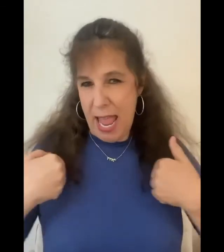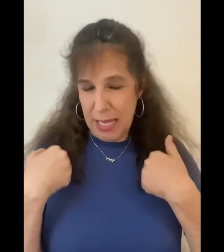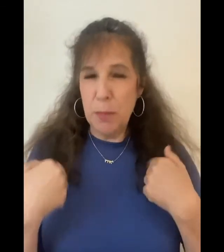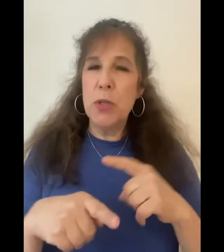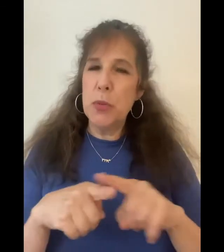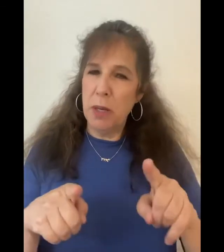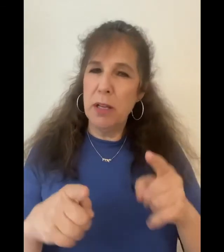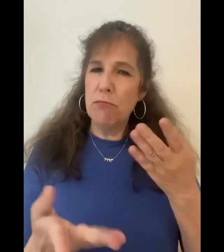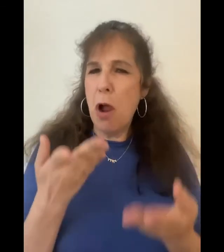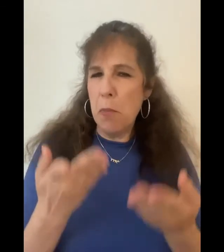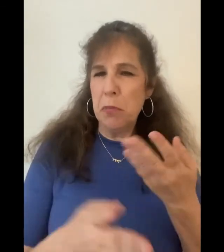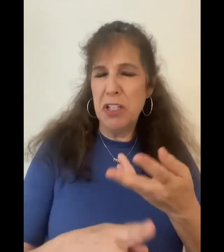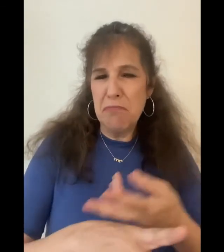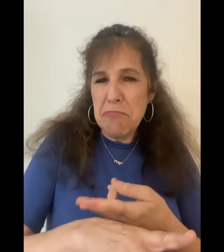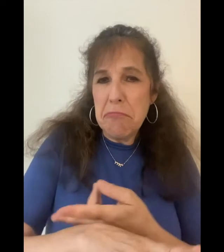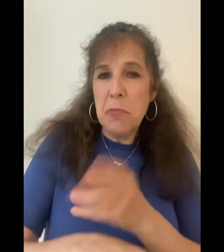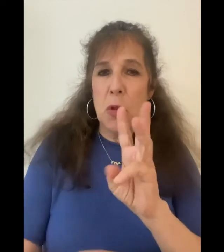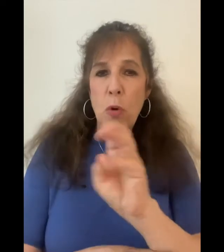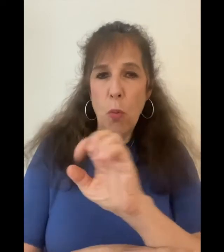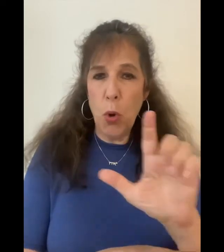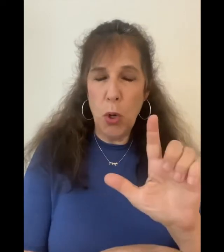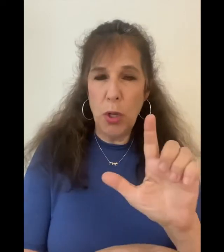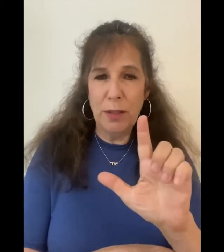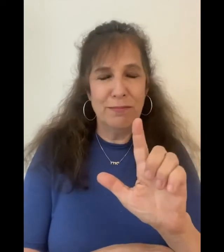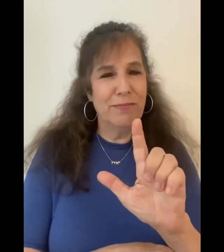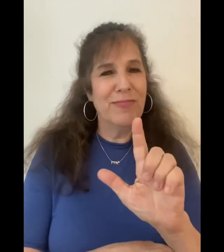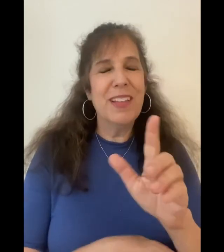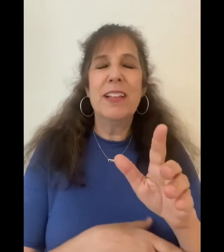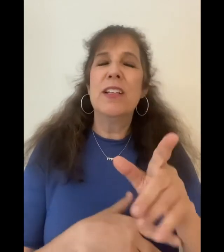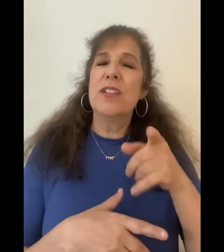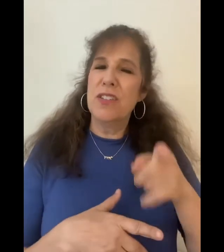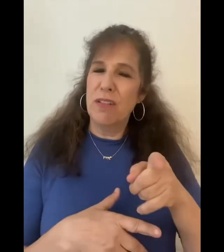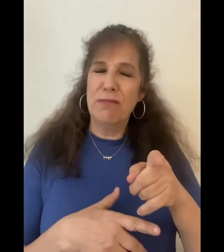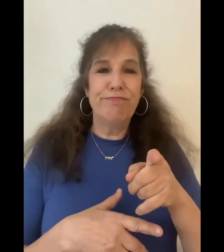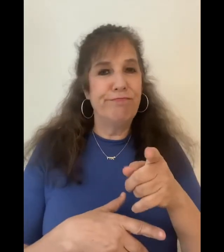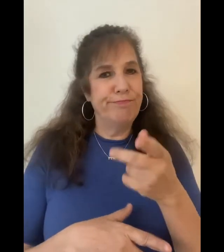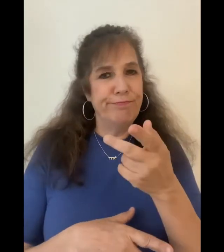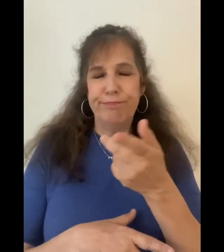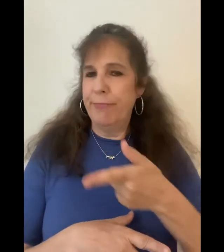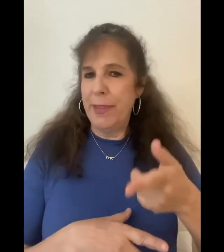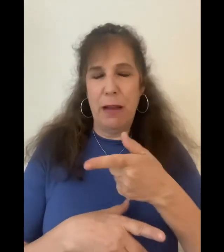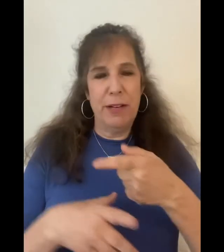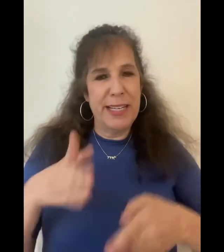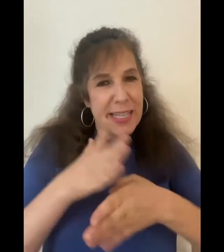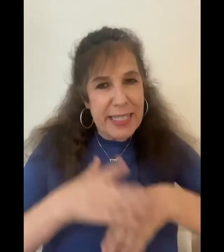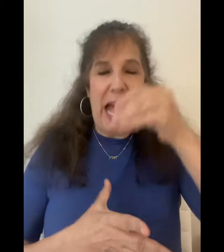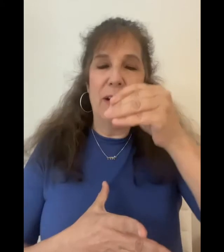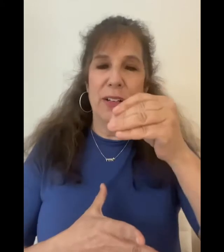was cursed already and they were exiled from the Garden of Eden. So he was with the sheep, and Cain was the one who was